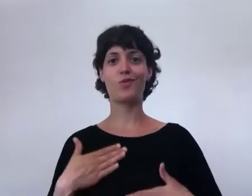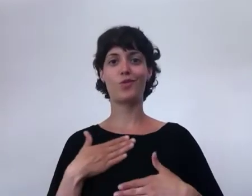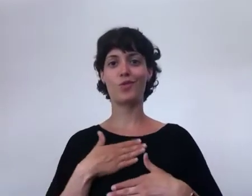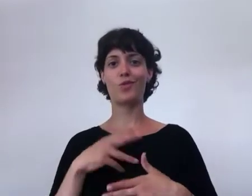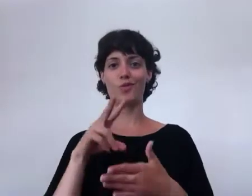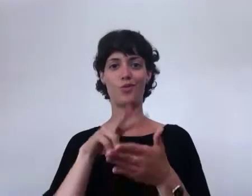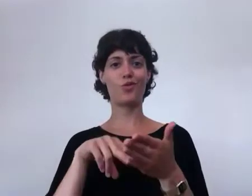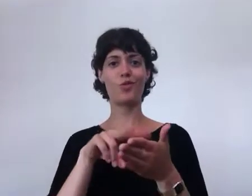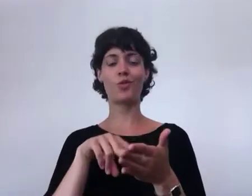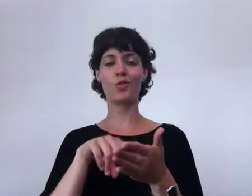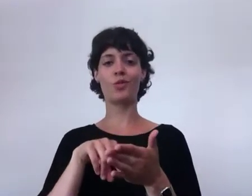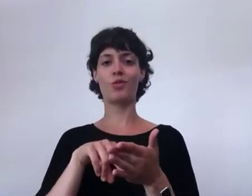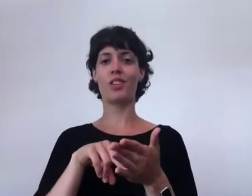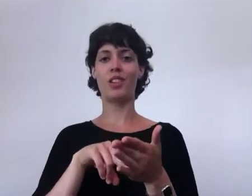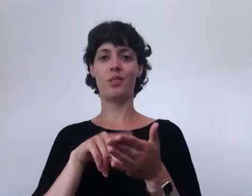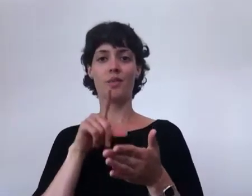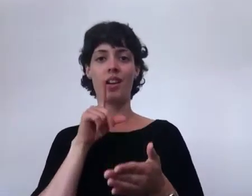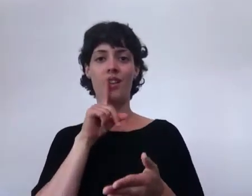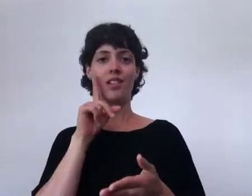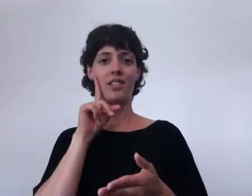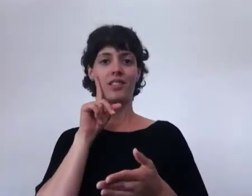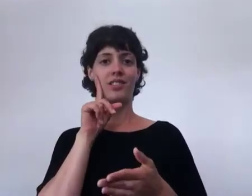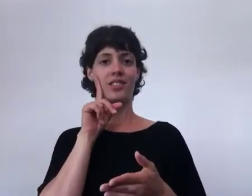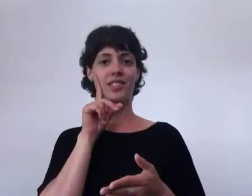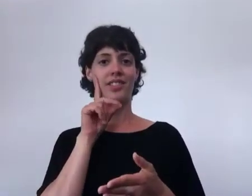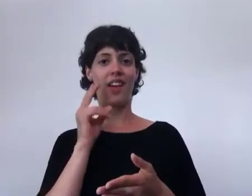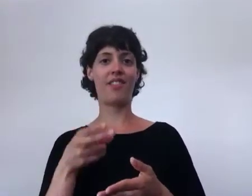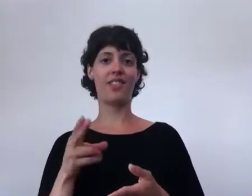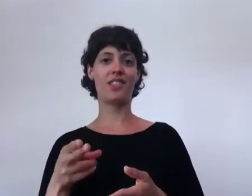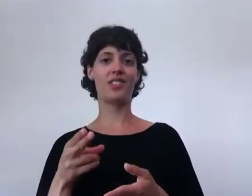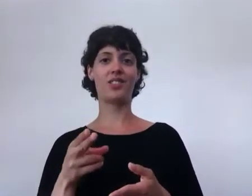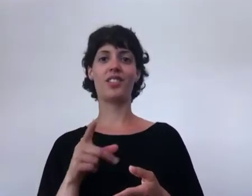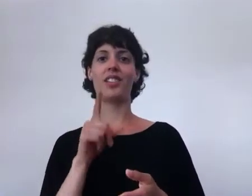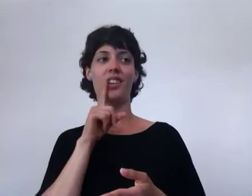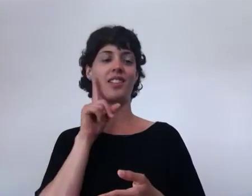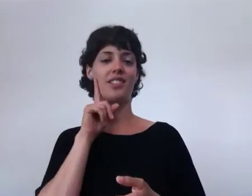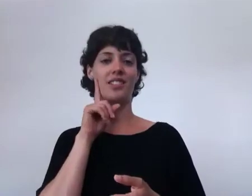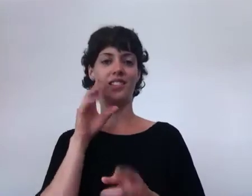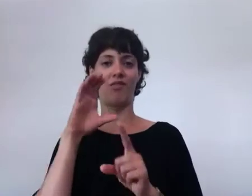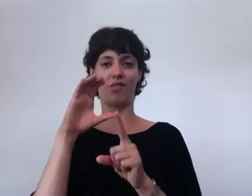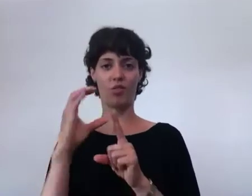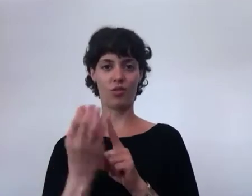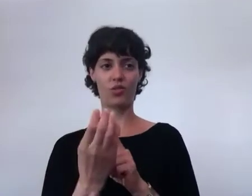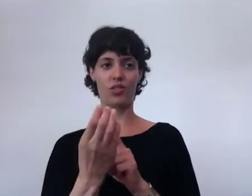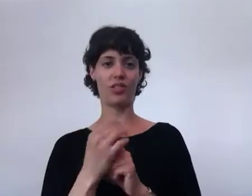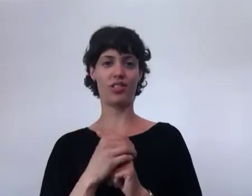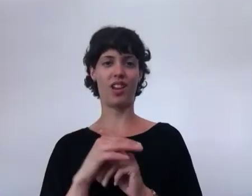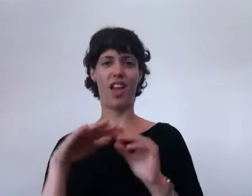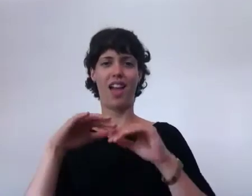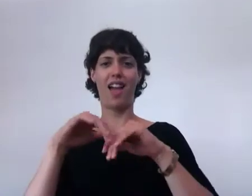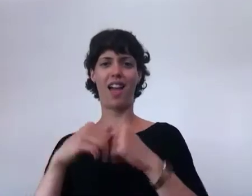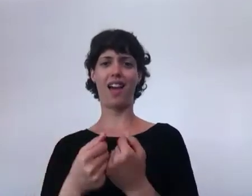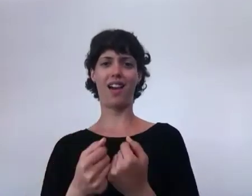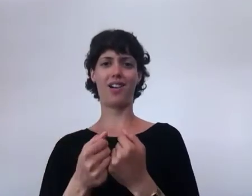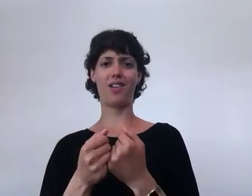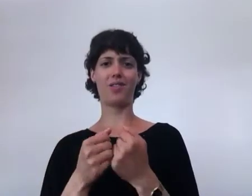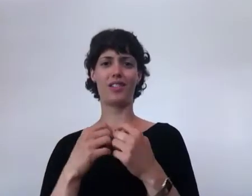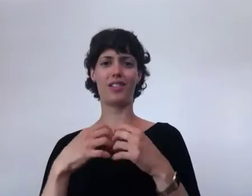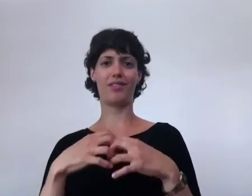or check our website, npr.org, for the latest updates. Now, though, we are going to turn to the debate about balancing safety and civil